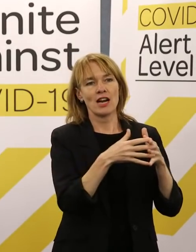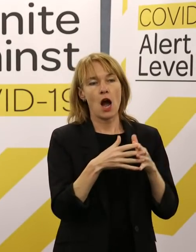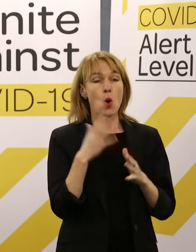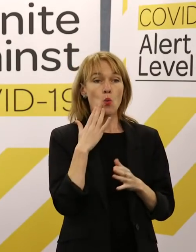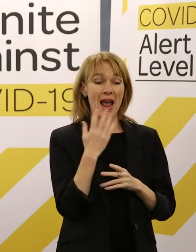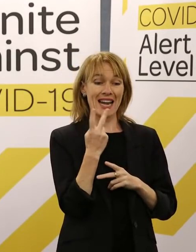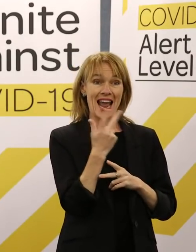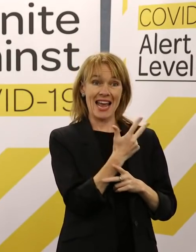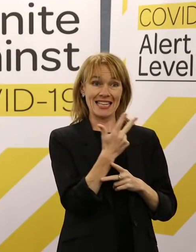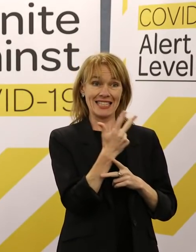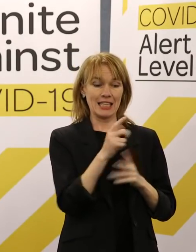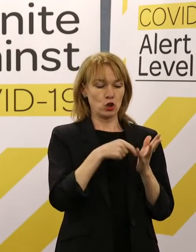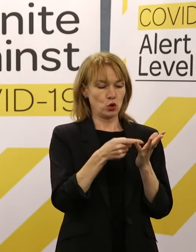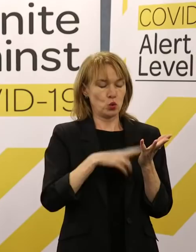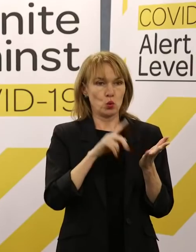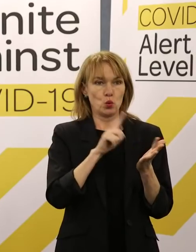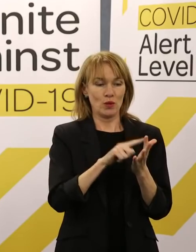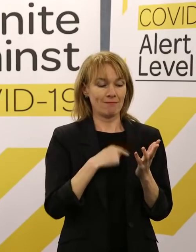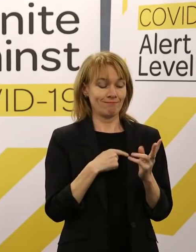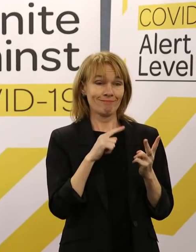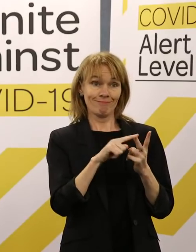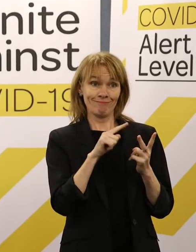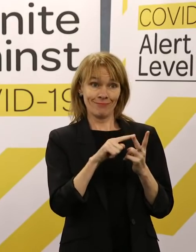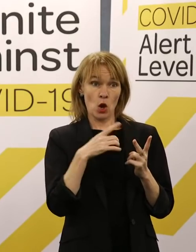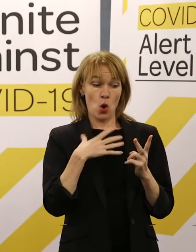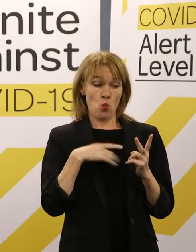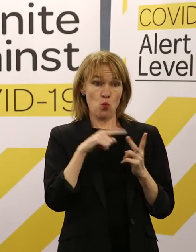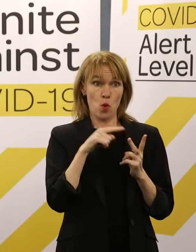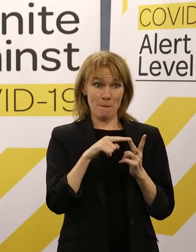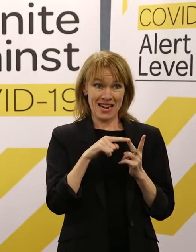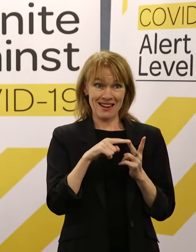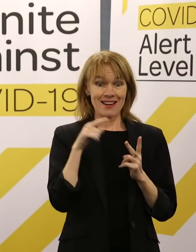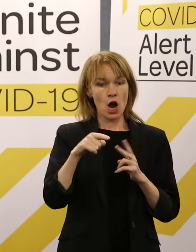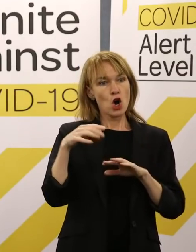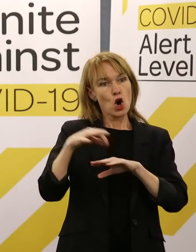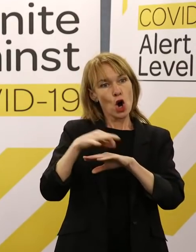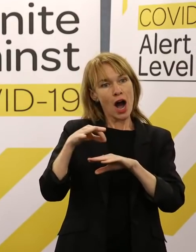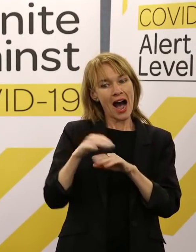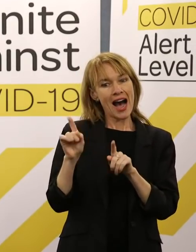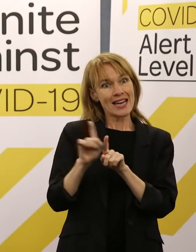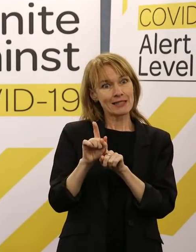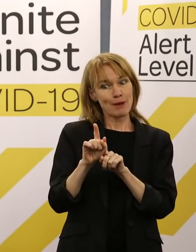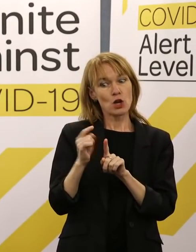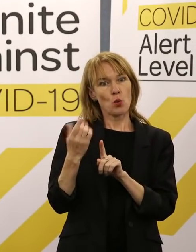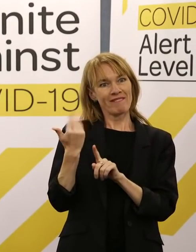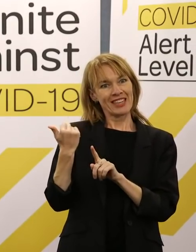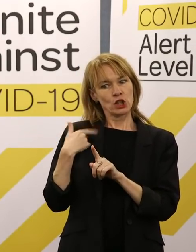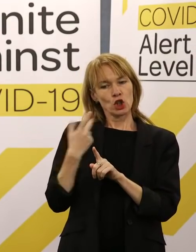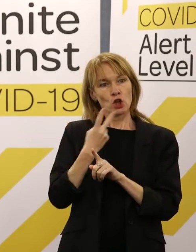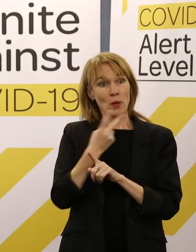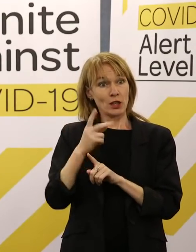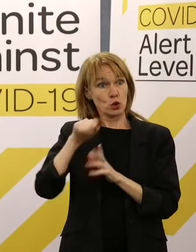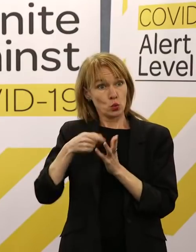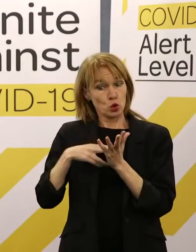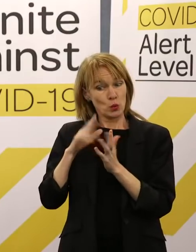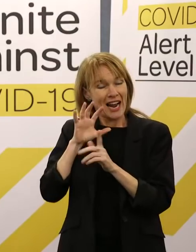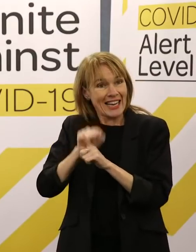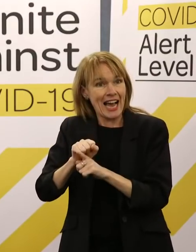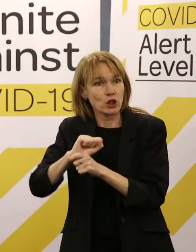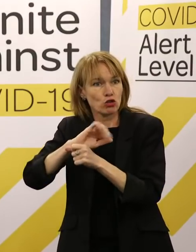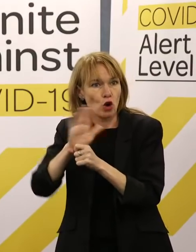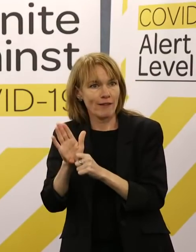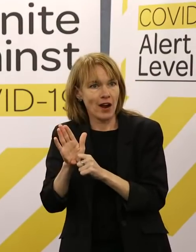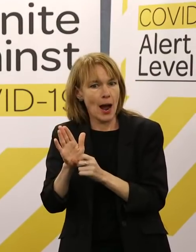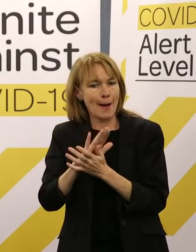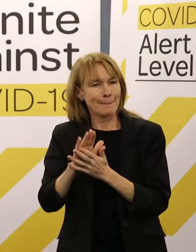the 18th of June. She is the wife of a previous case who tested positive on 22 June and was already